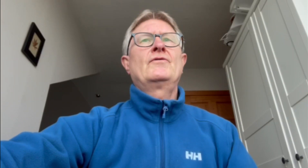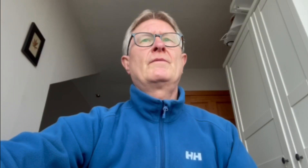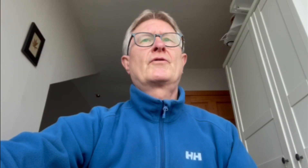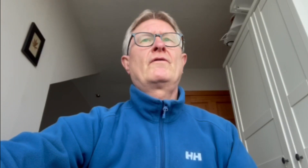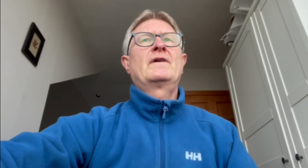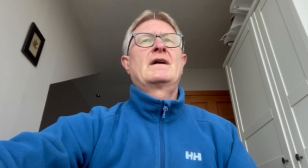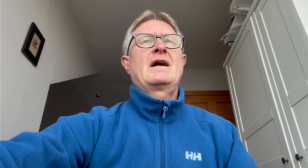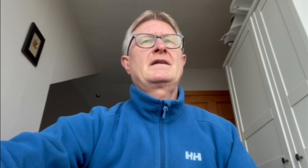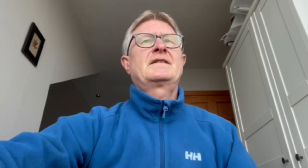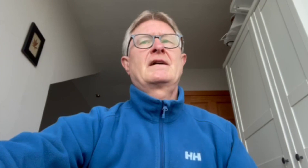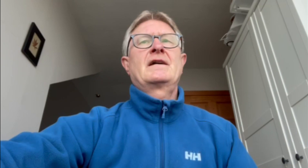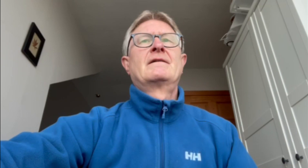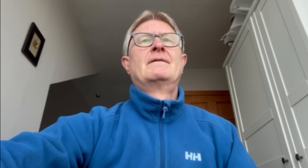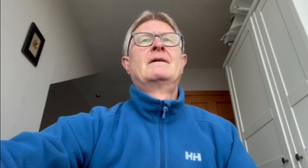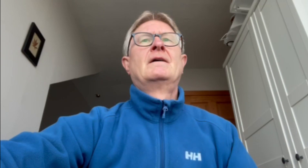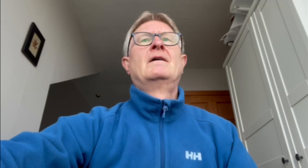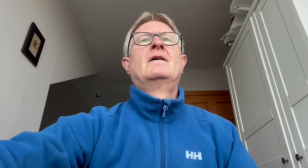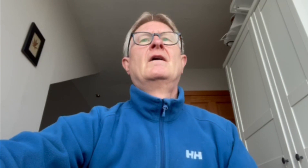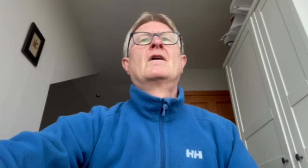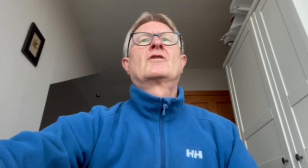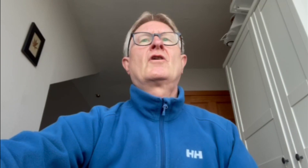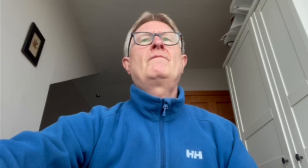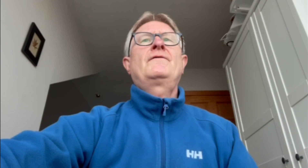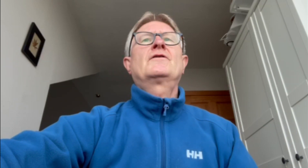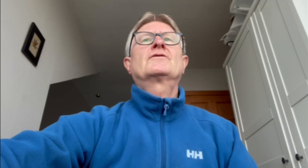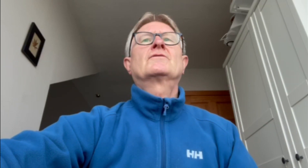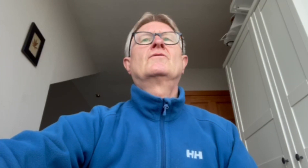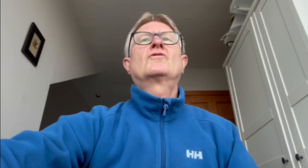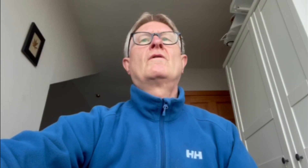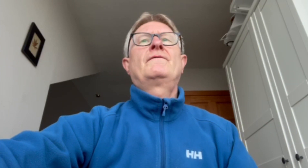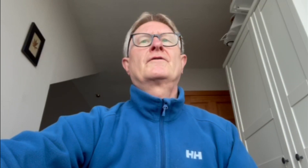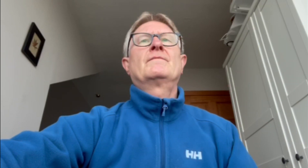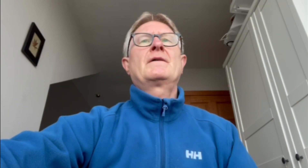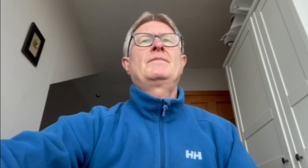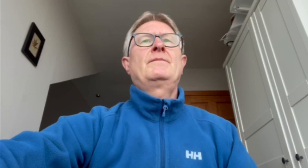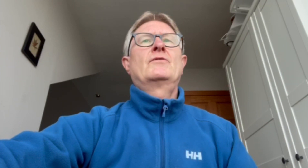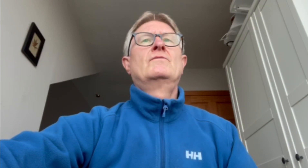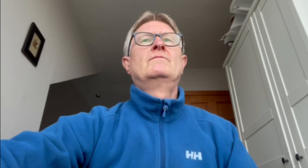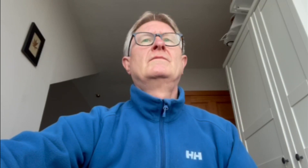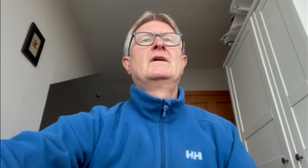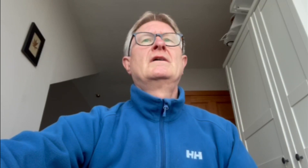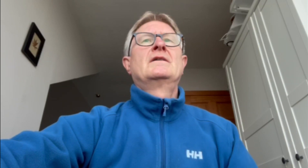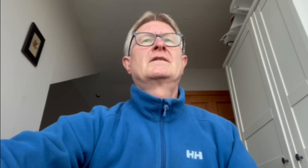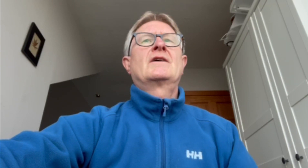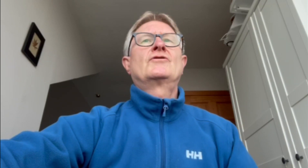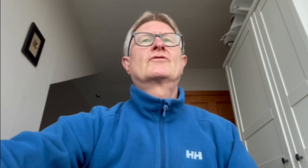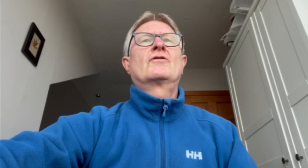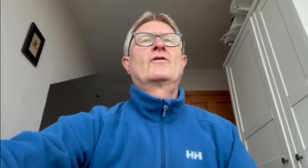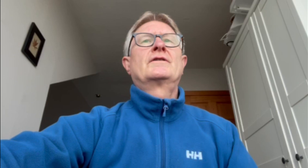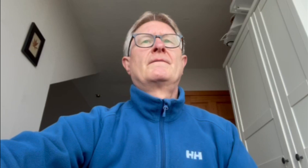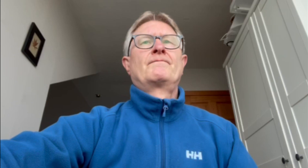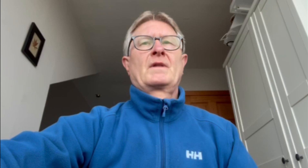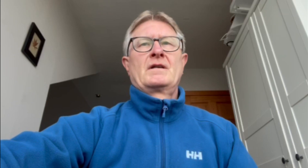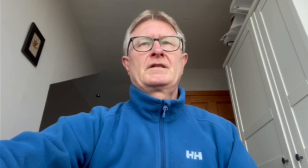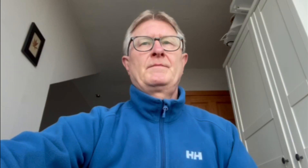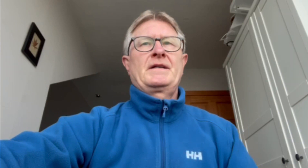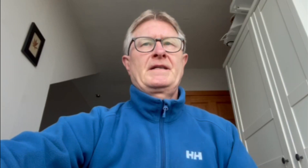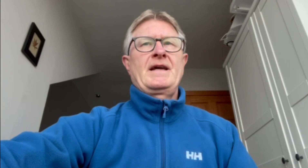the prophet Isaiah. Comfort, O comfort my people, says your God. Speak